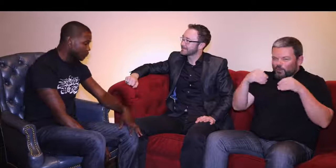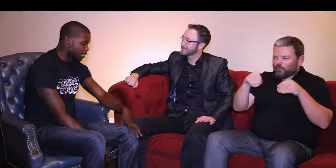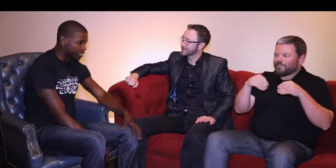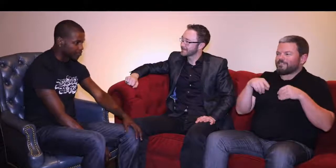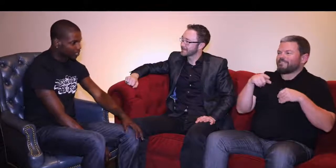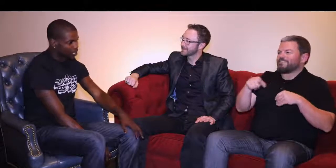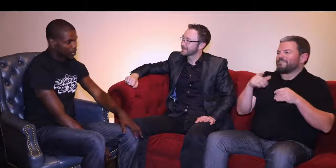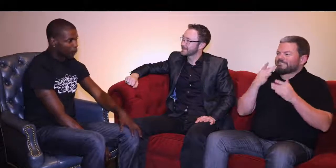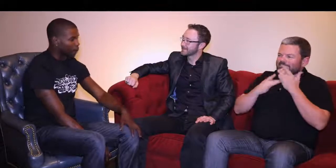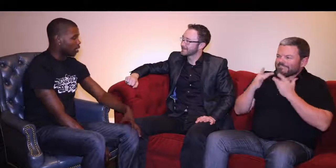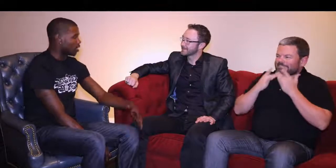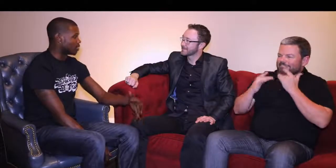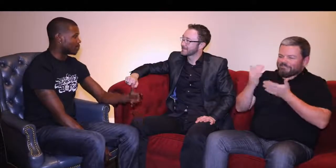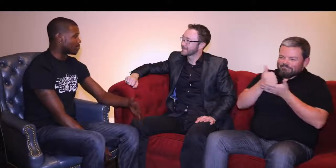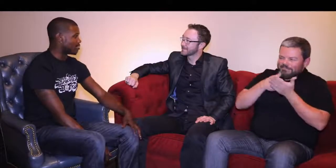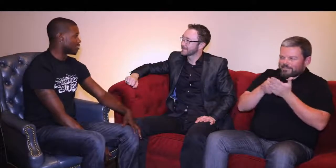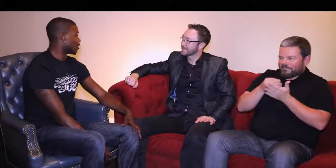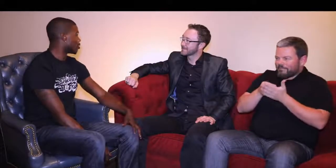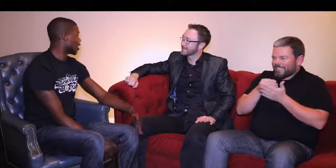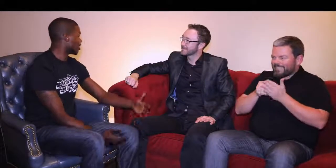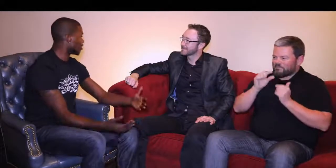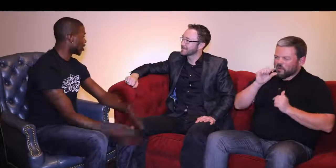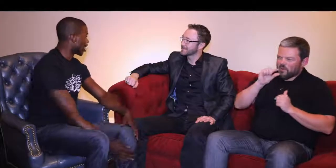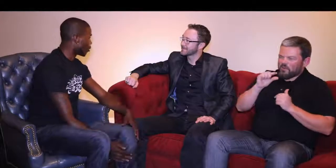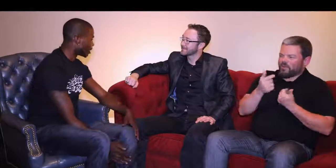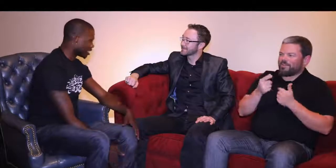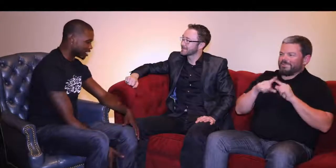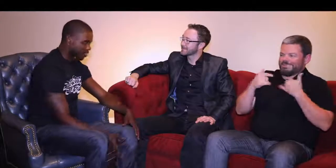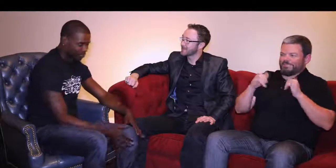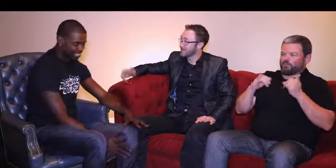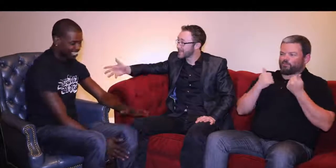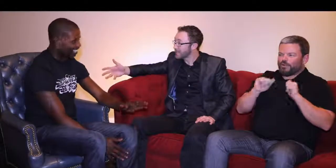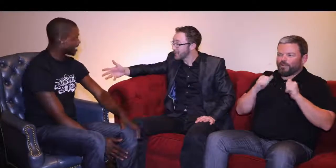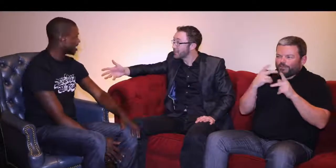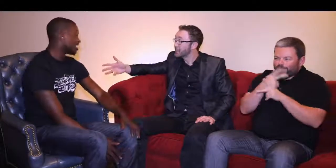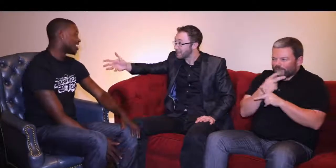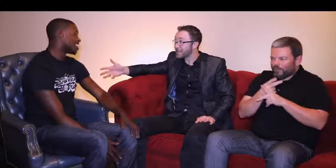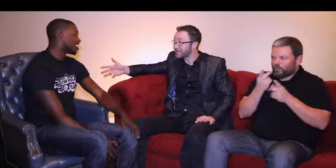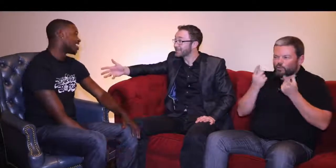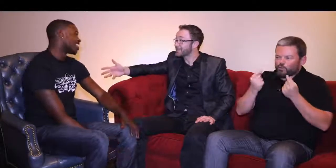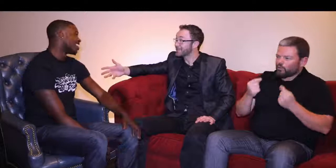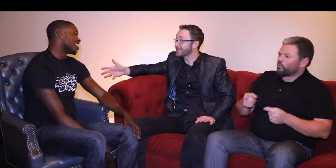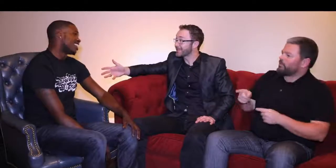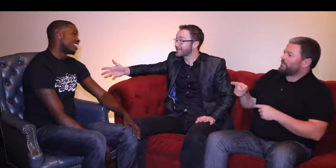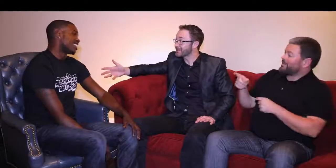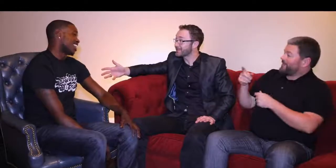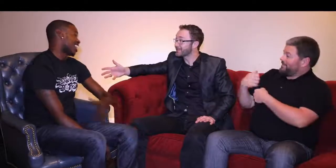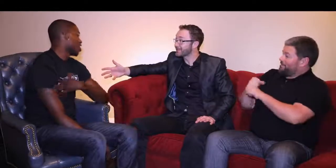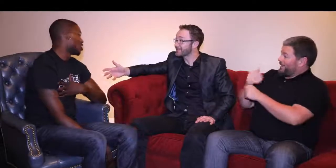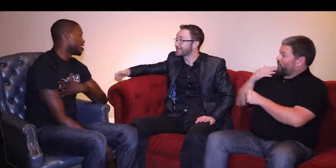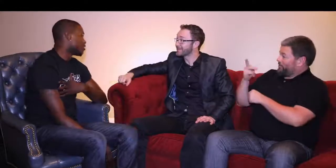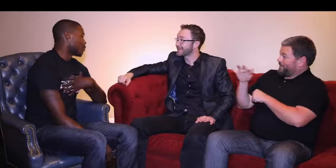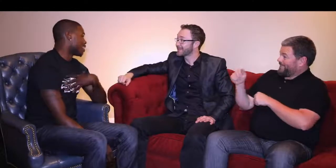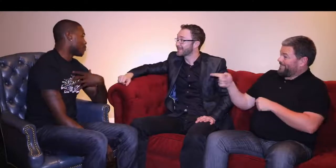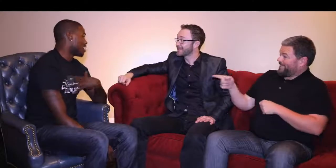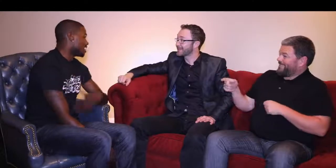money. But still trying to figure out what to do. So, making good pizzas by issue. I couldn't even make the pizzas.